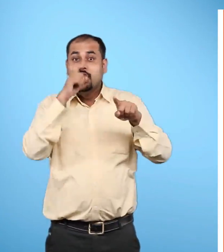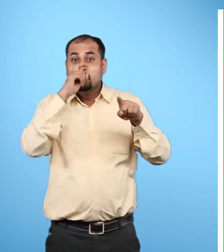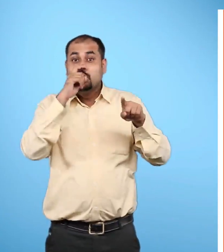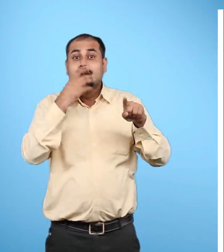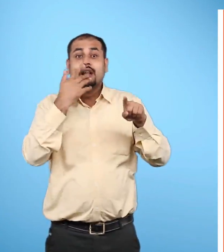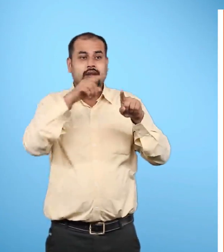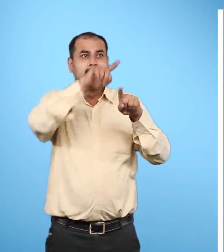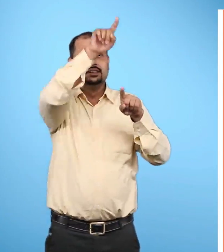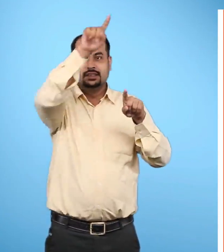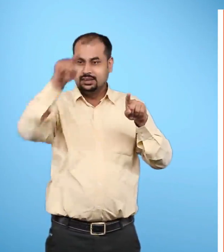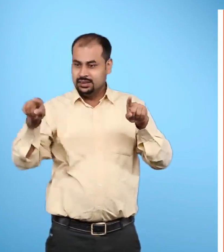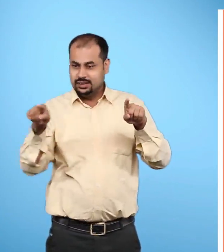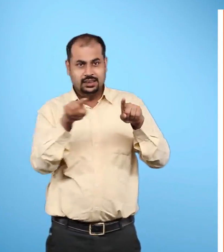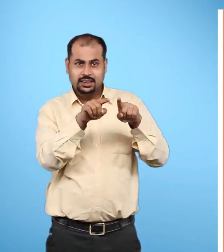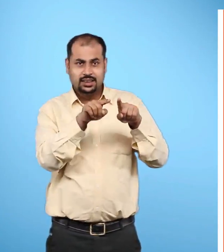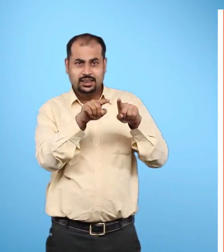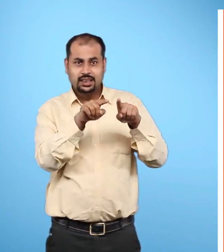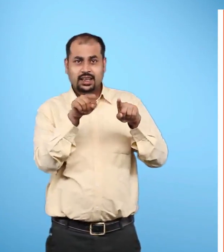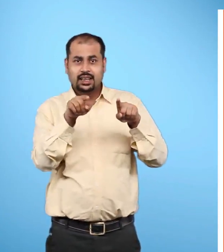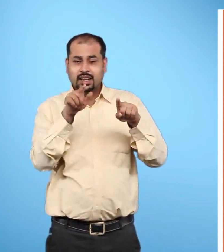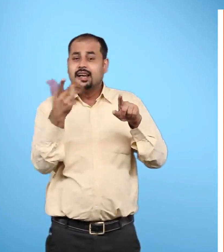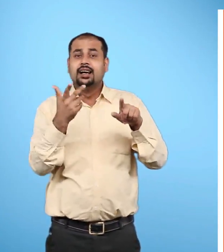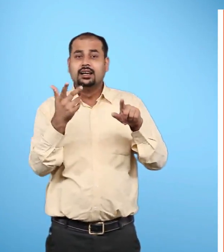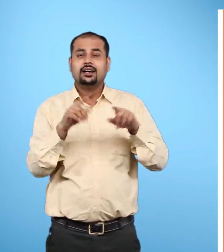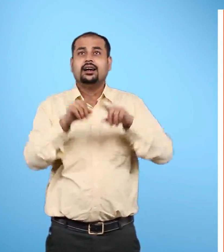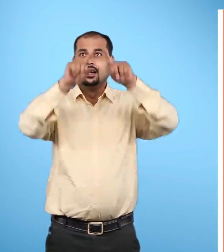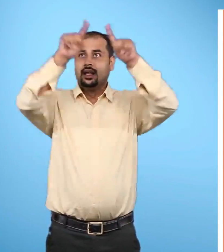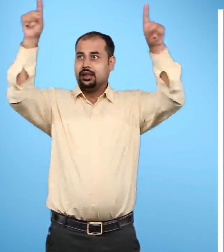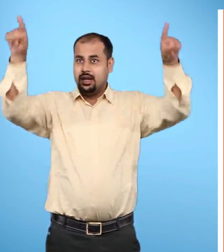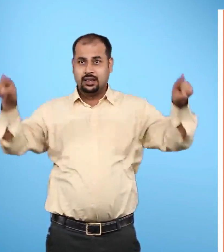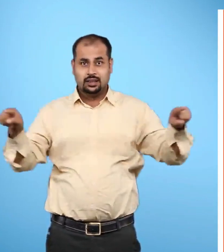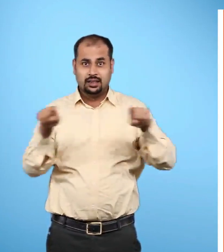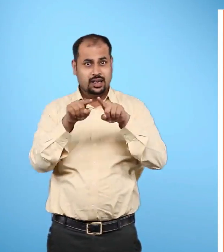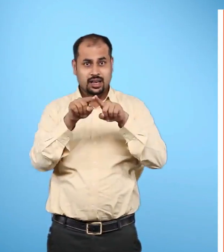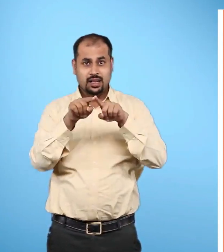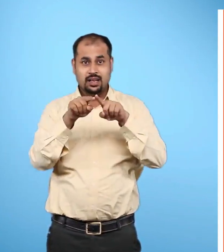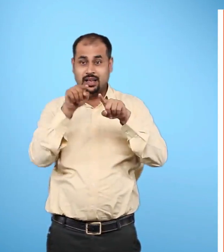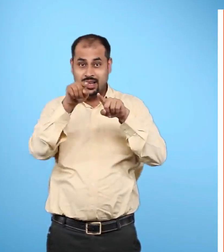continues by saying, "The blue triangle is half of the big rectangle."